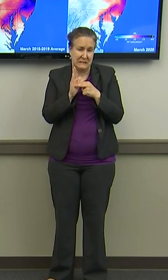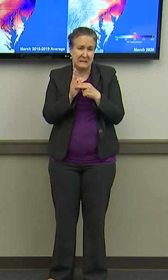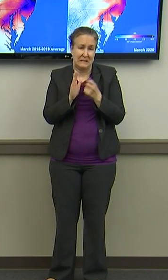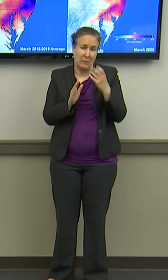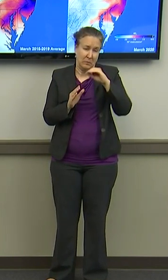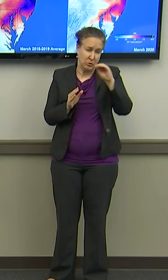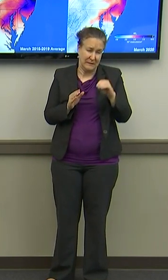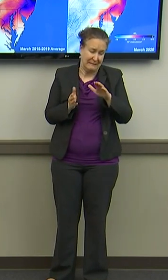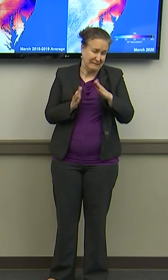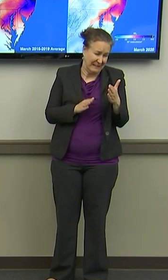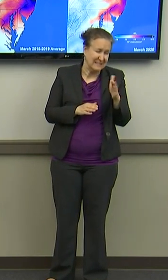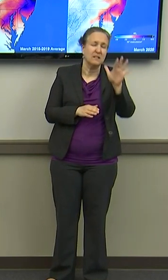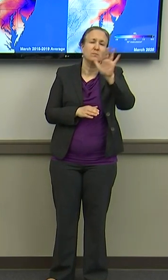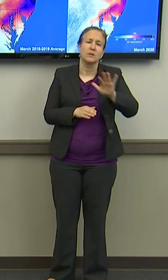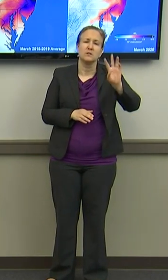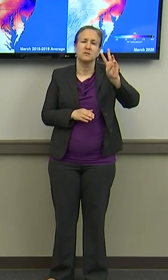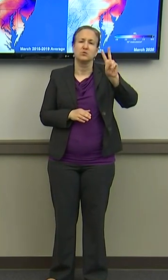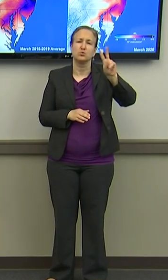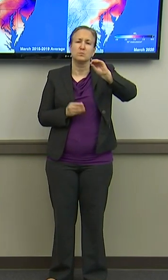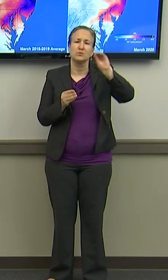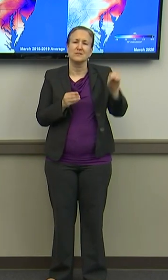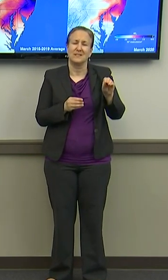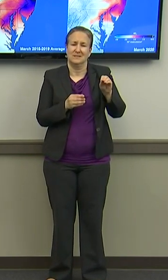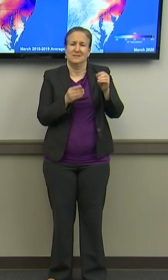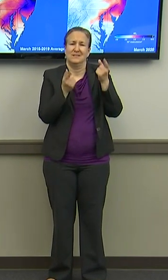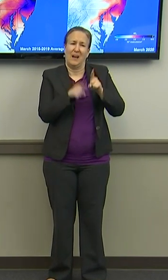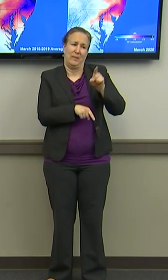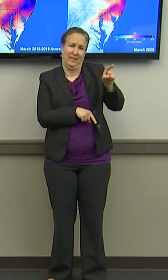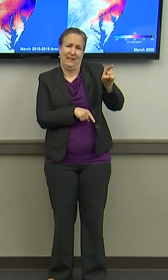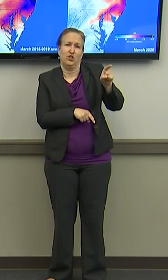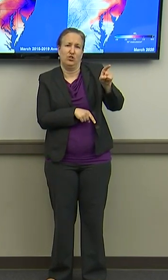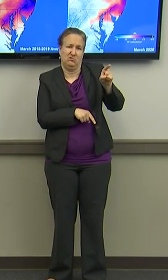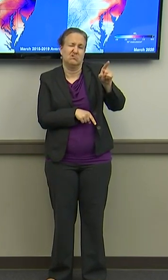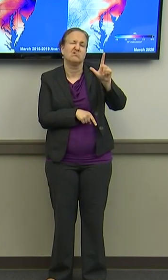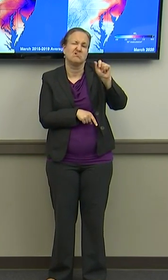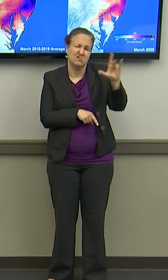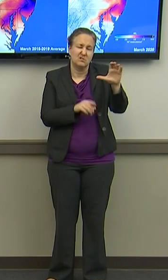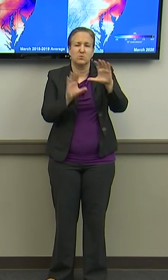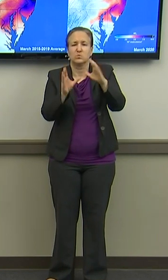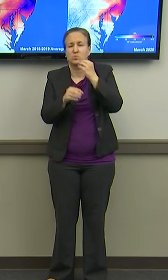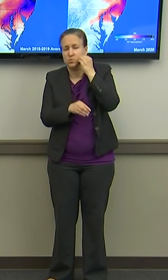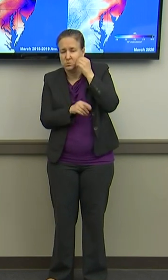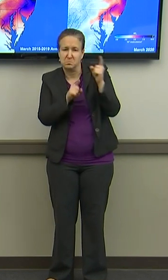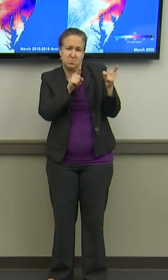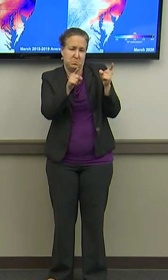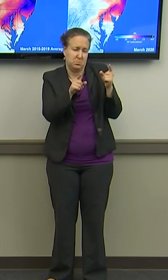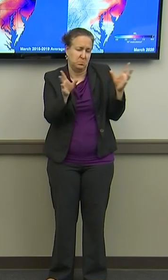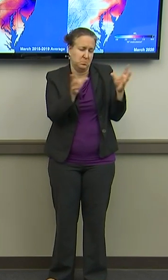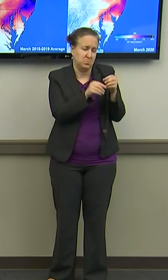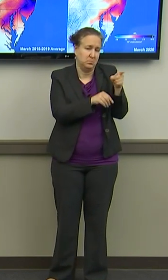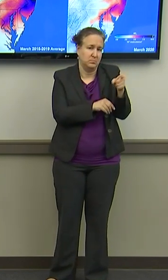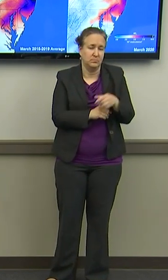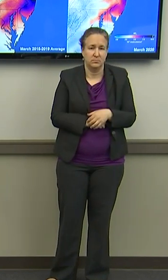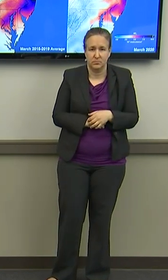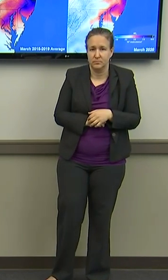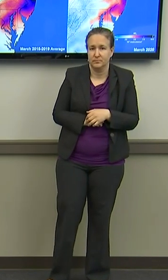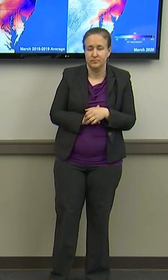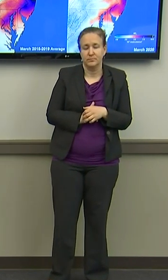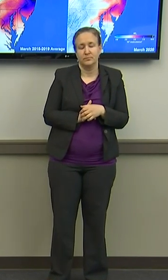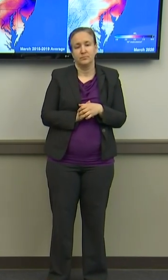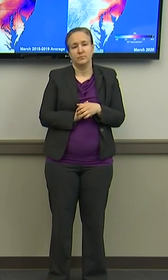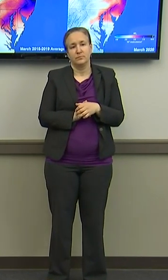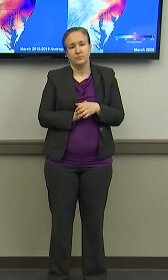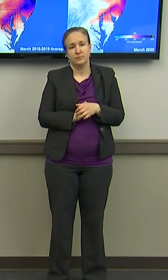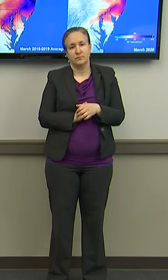remain running about 62% of our total deaths here in the county from individuals who were in some kind of long-term